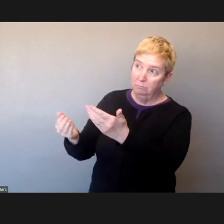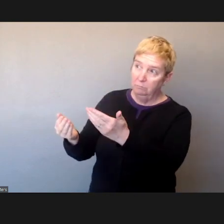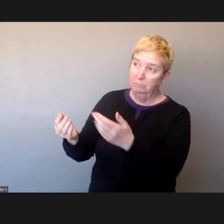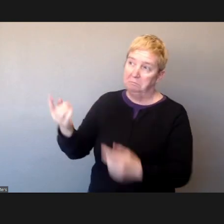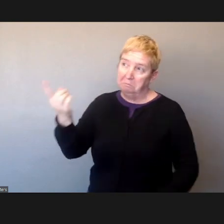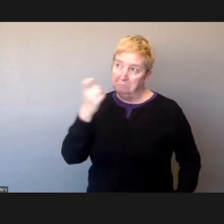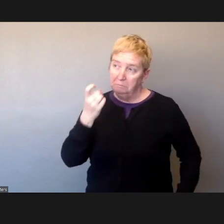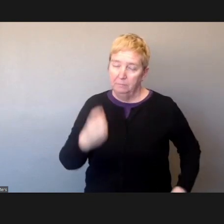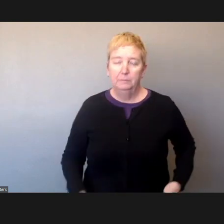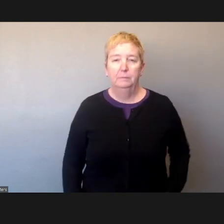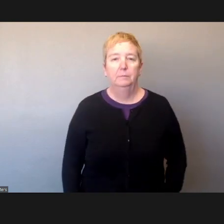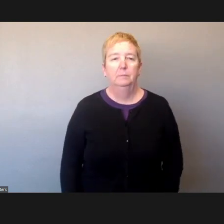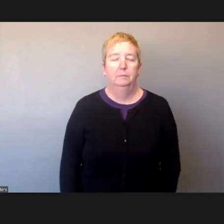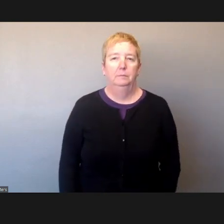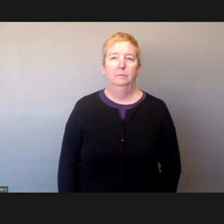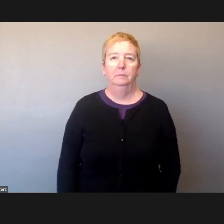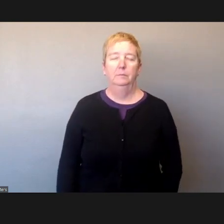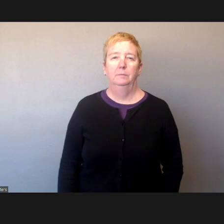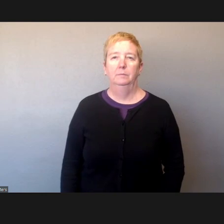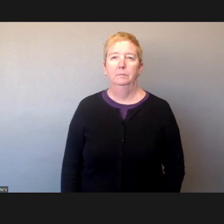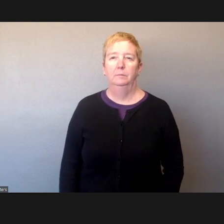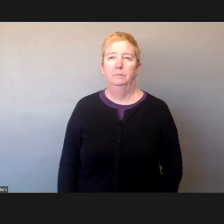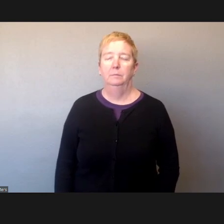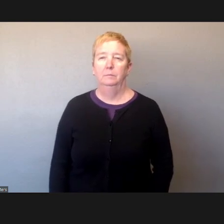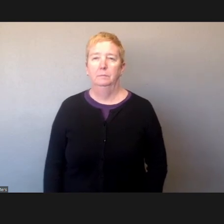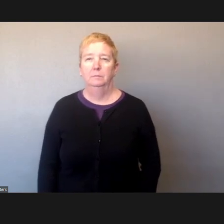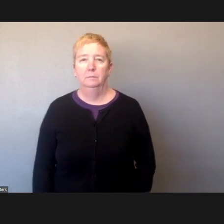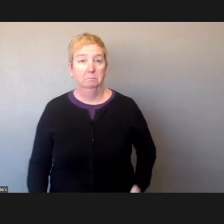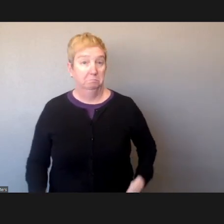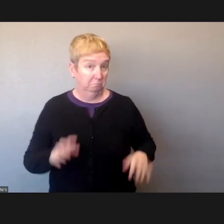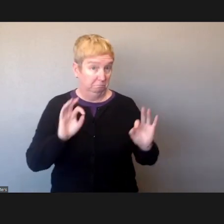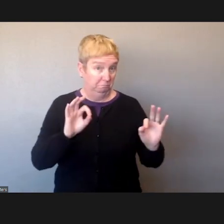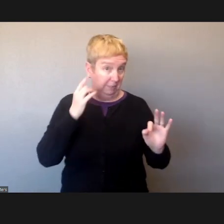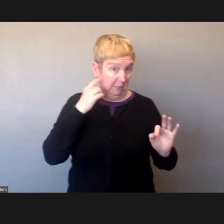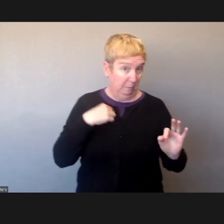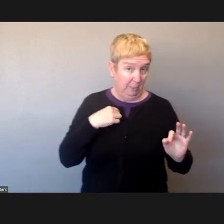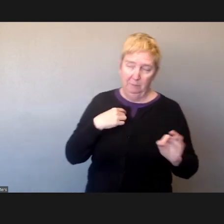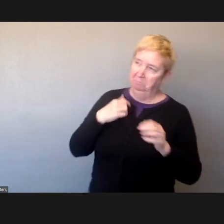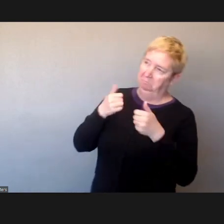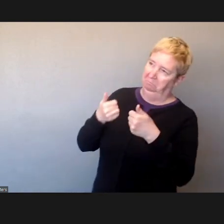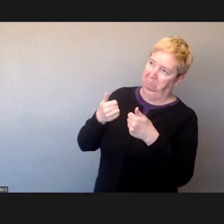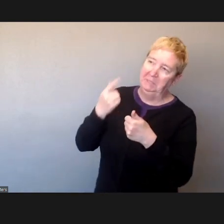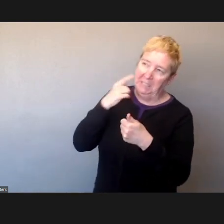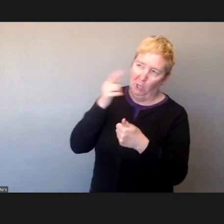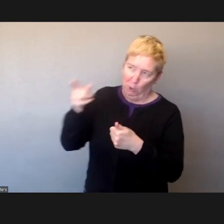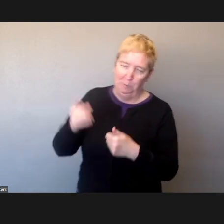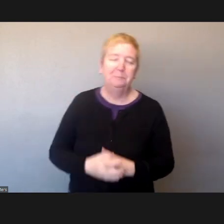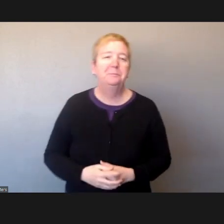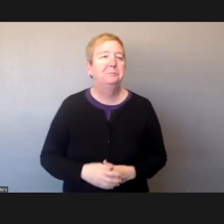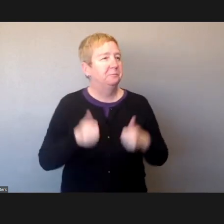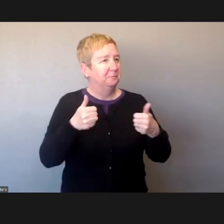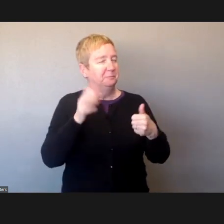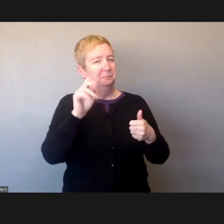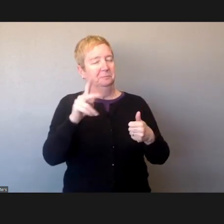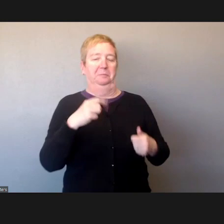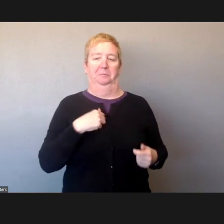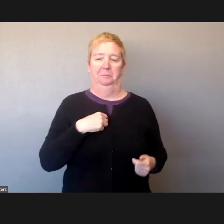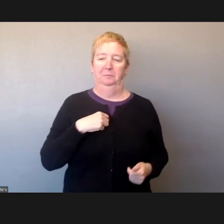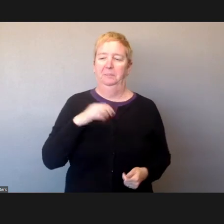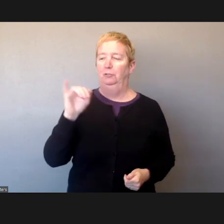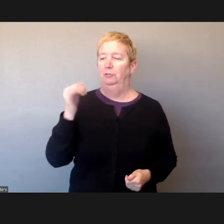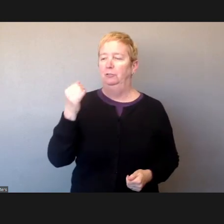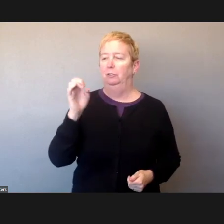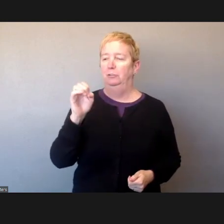unmute yourself and ask your question. All right, just confirming that you can hear me. We can hear you. All right. Thank you so much. Jared Ebenreck again